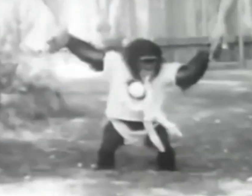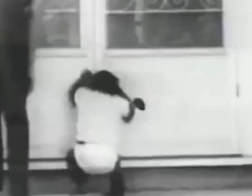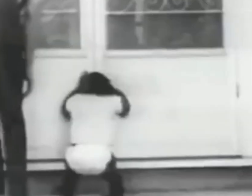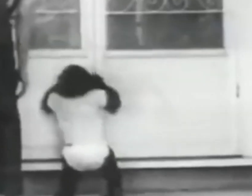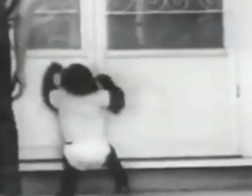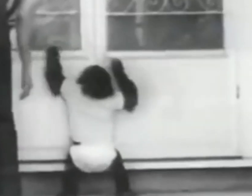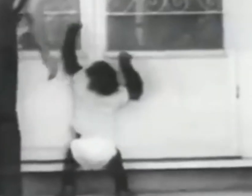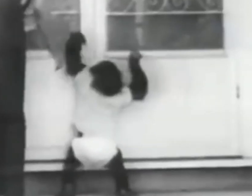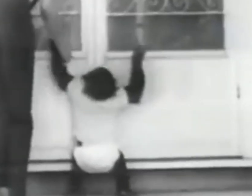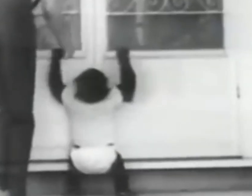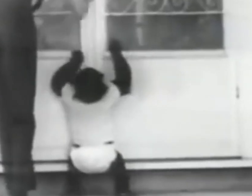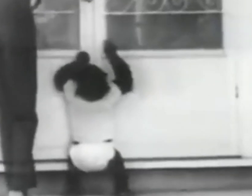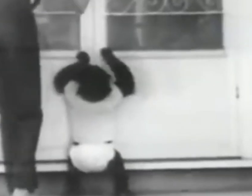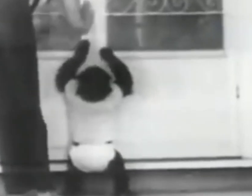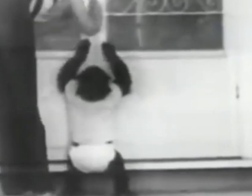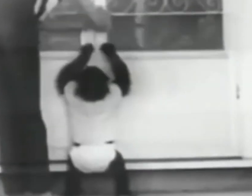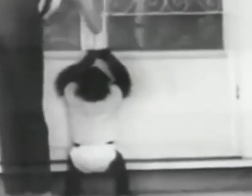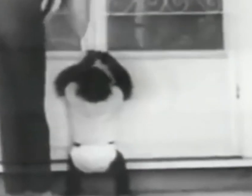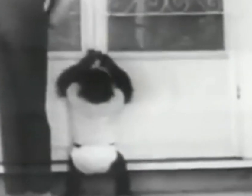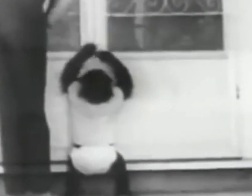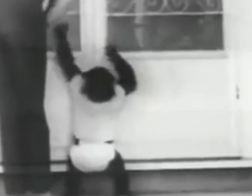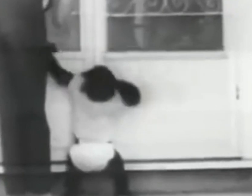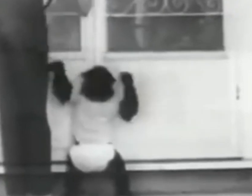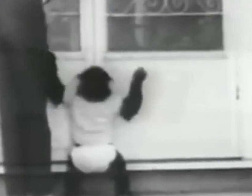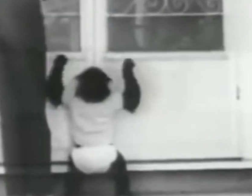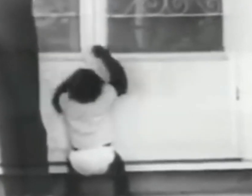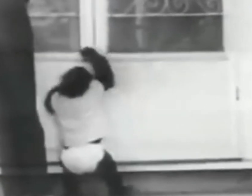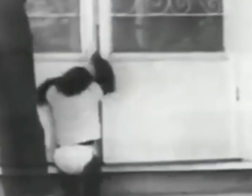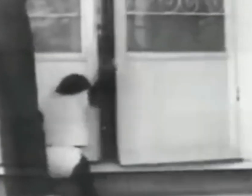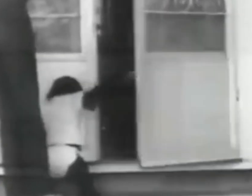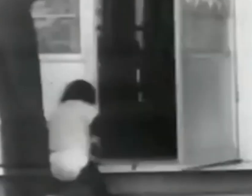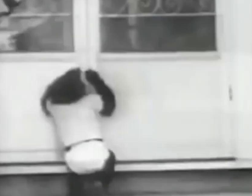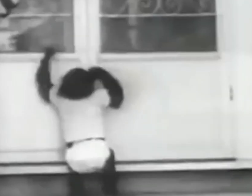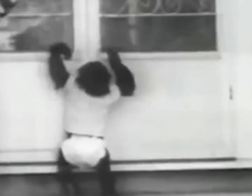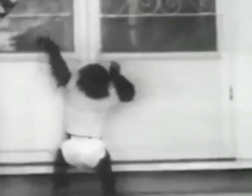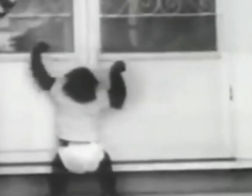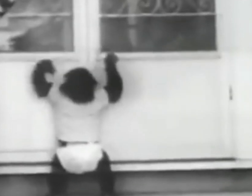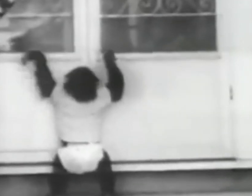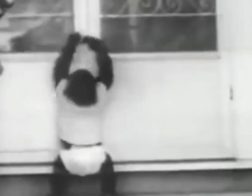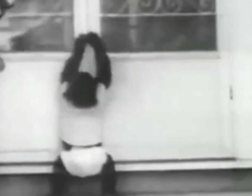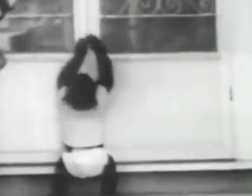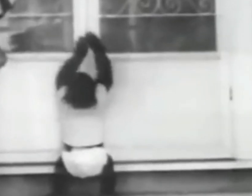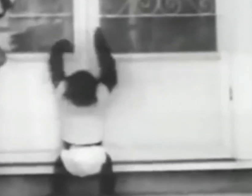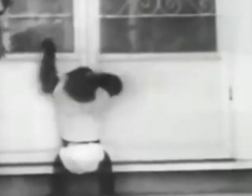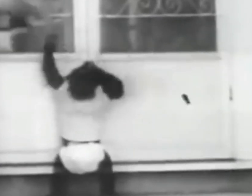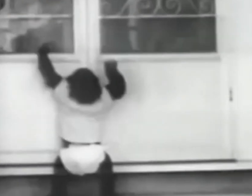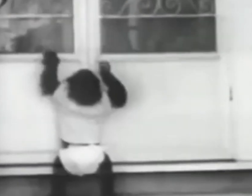Open, hurry. Open. Open, hurry. Open, hurry.